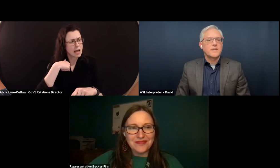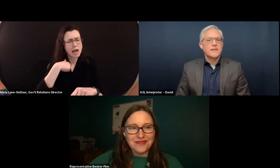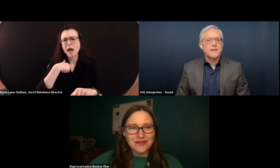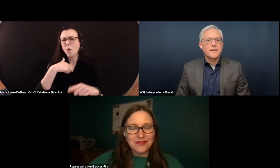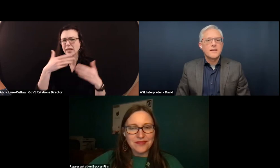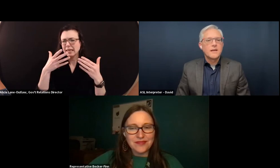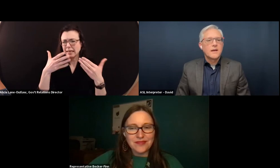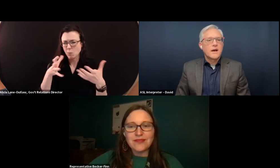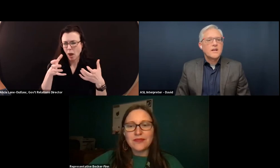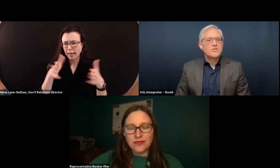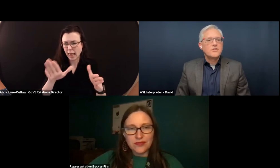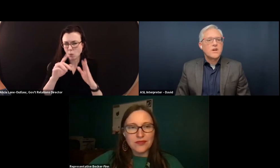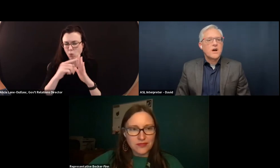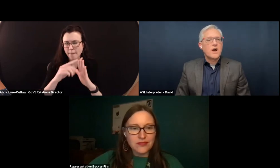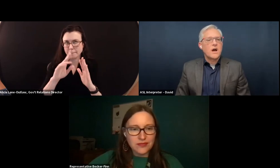up again.